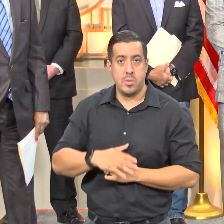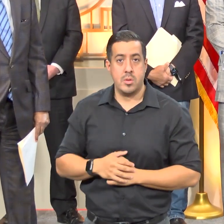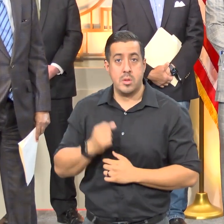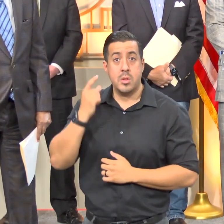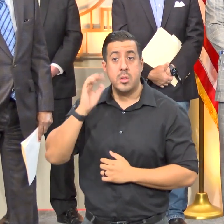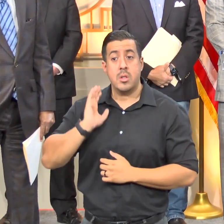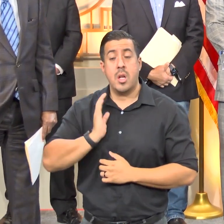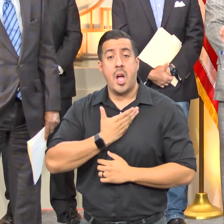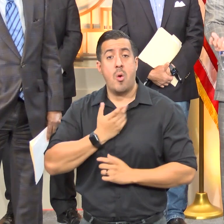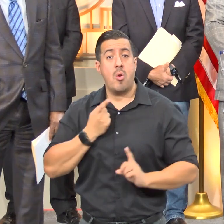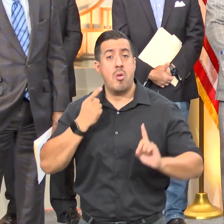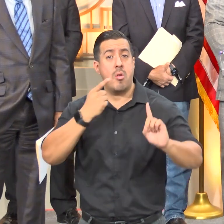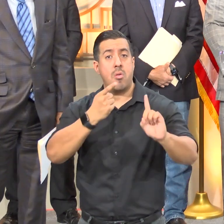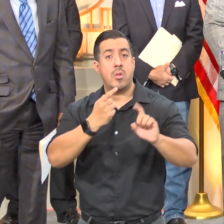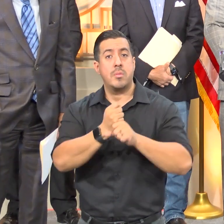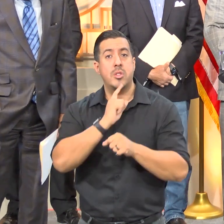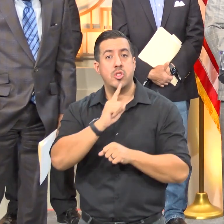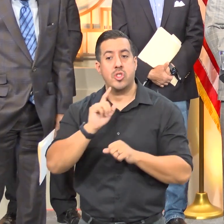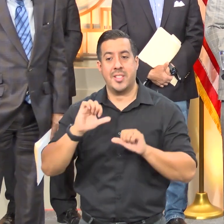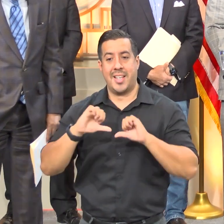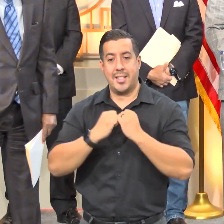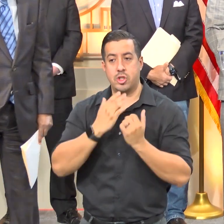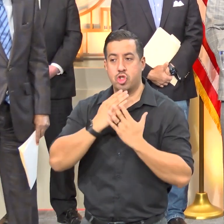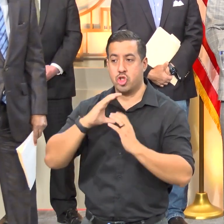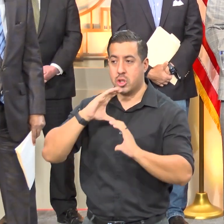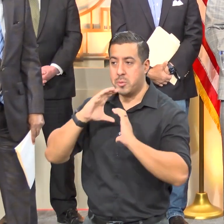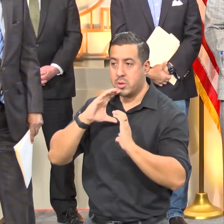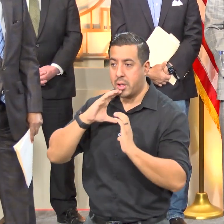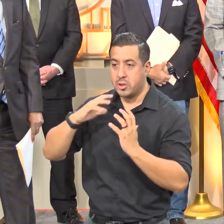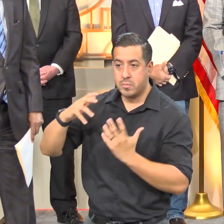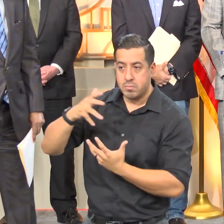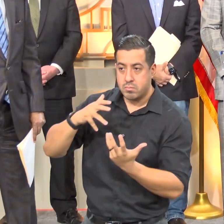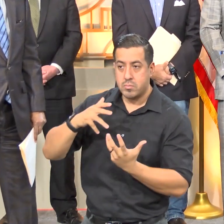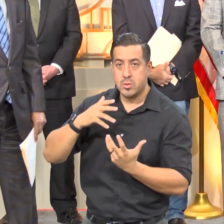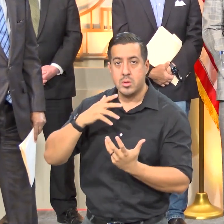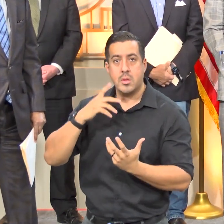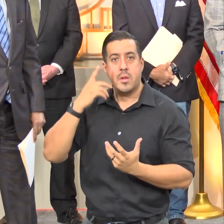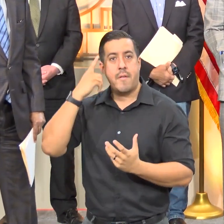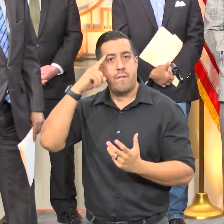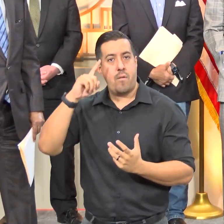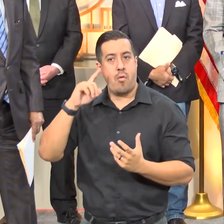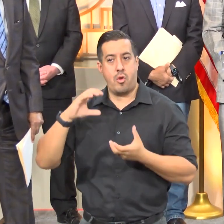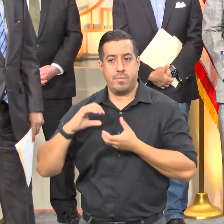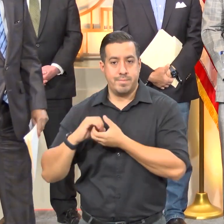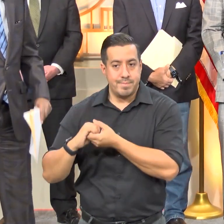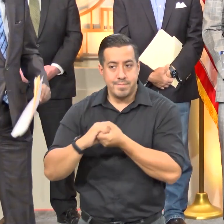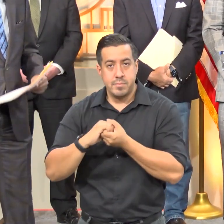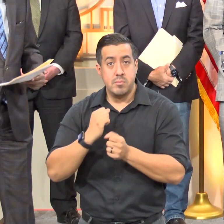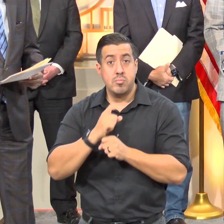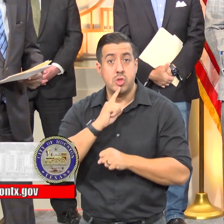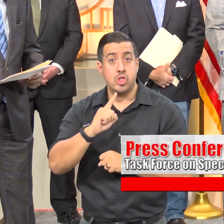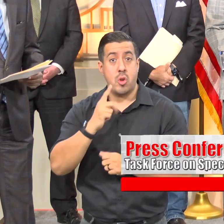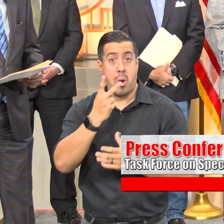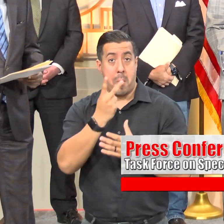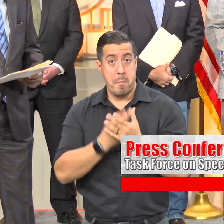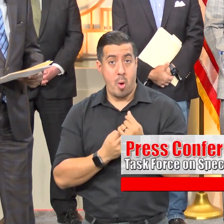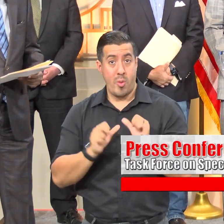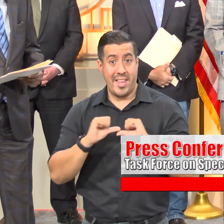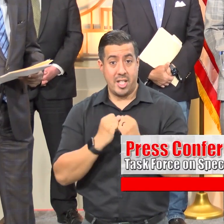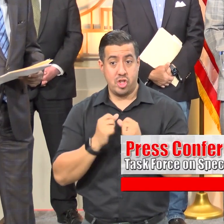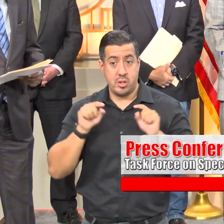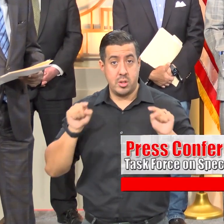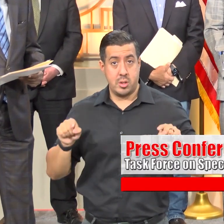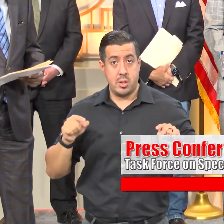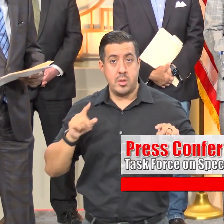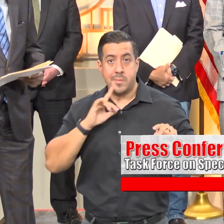will be to improve interagency communication and early collaboration by ensuring that both agencies have a